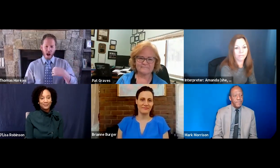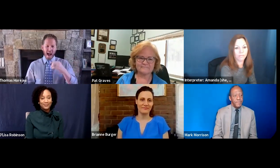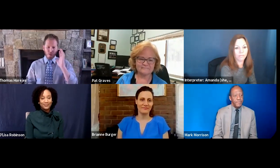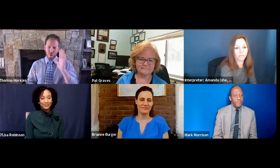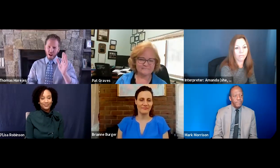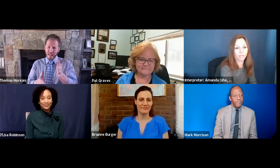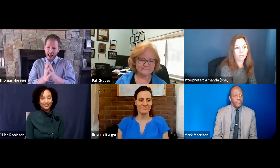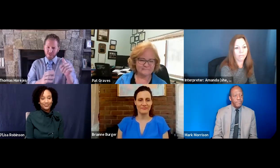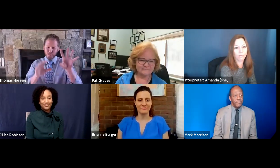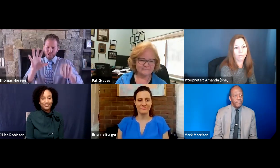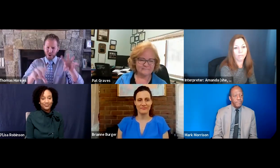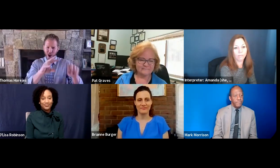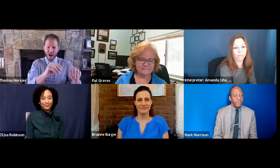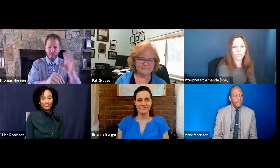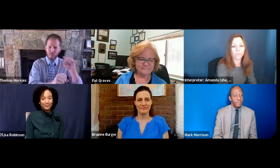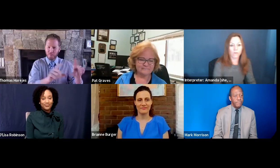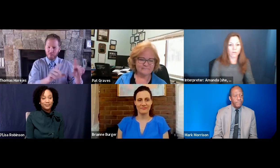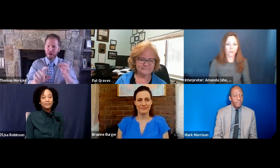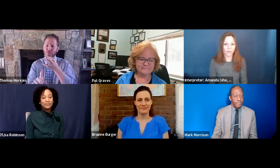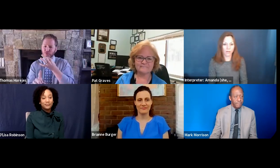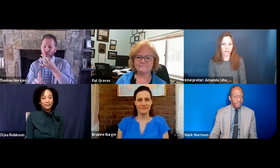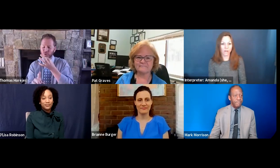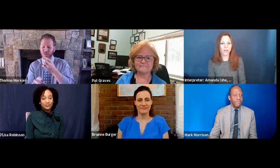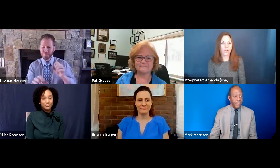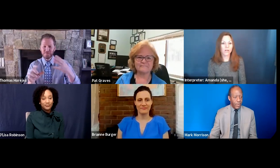We do legal and technical interpreting.